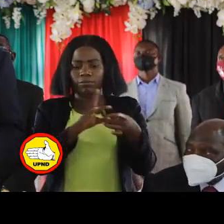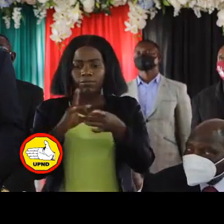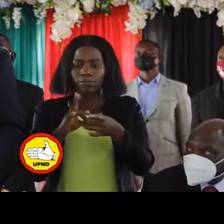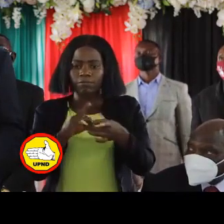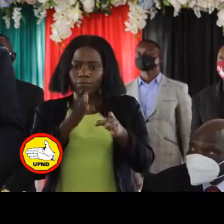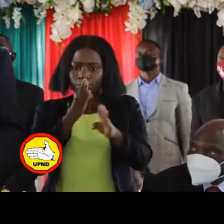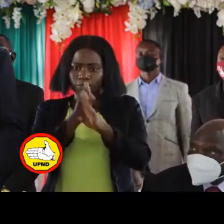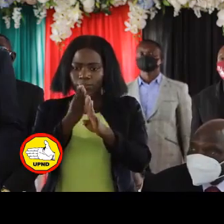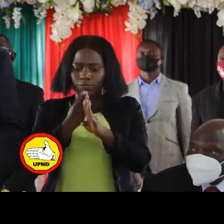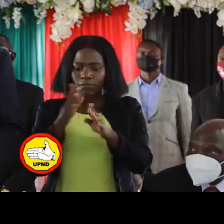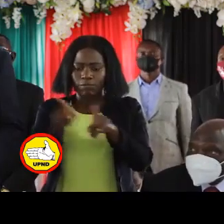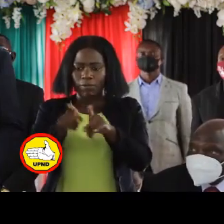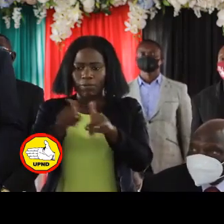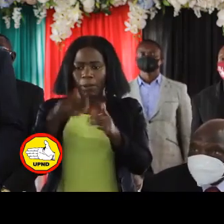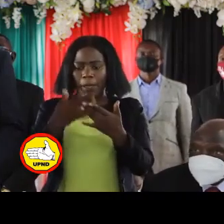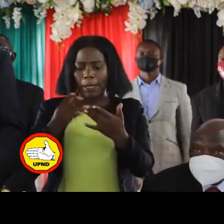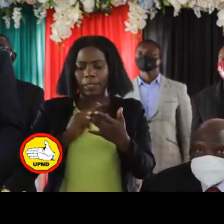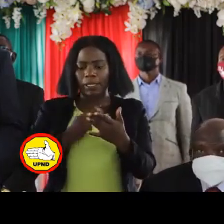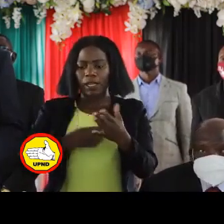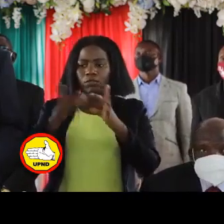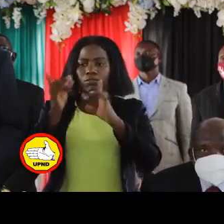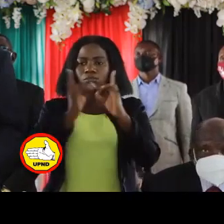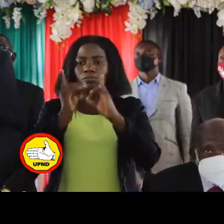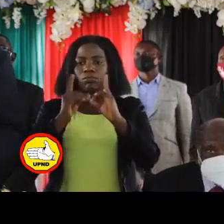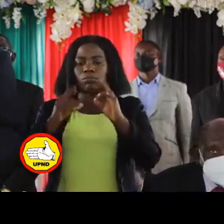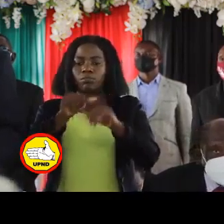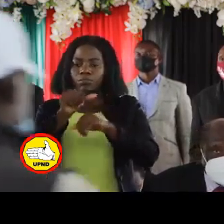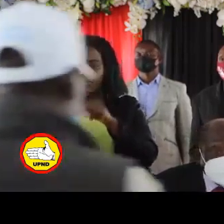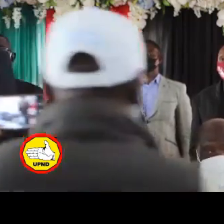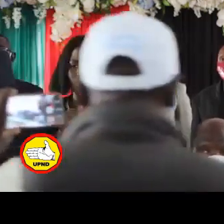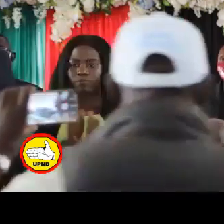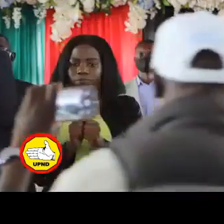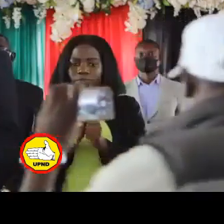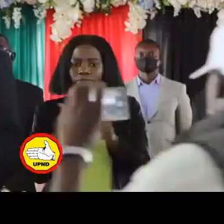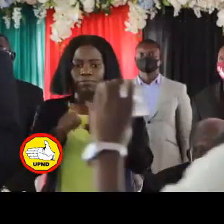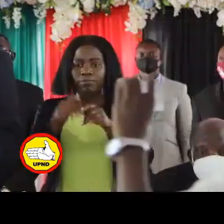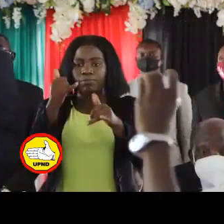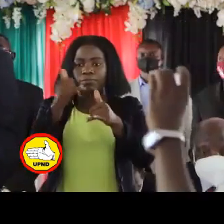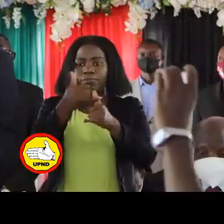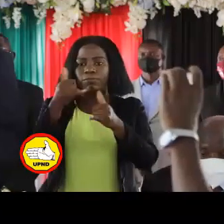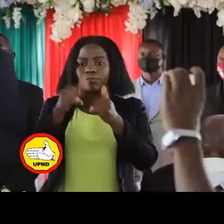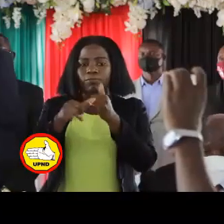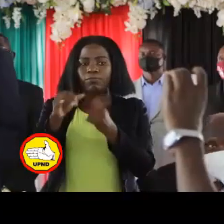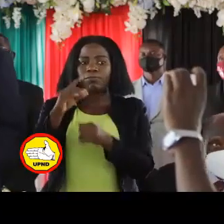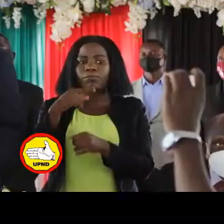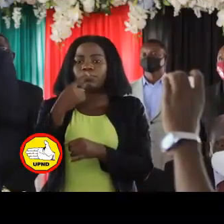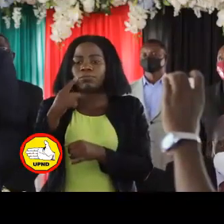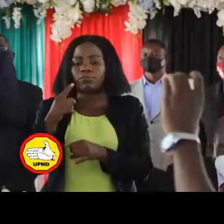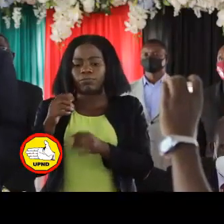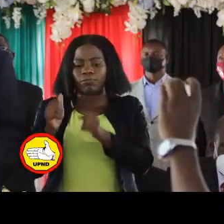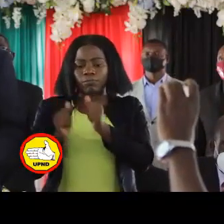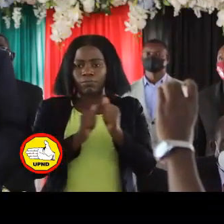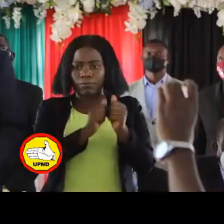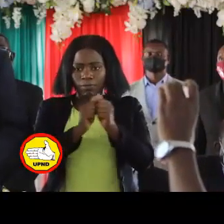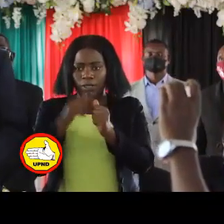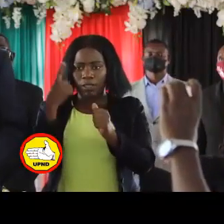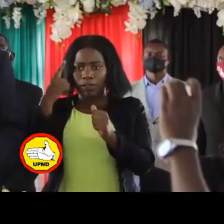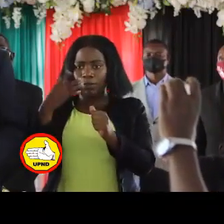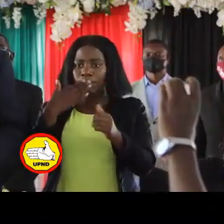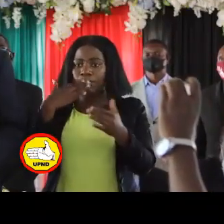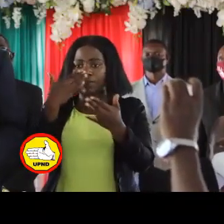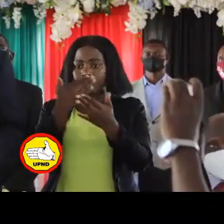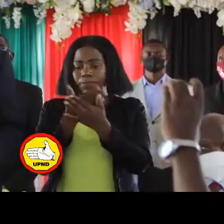all of the things we've talked about today, as a collective, the South Africans say, together for greater good,